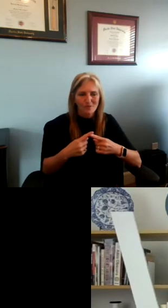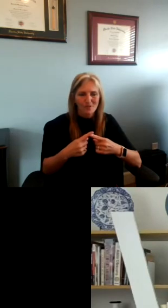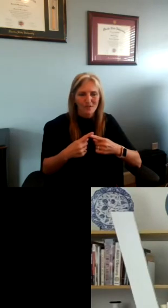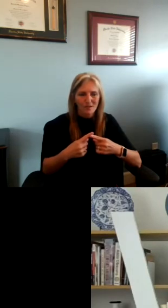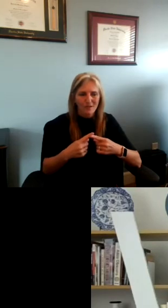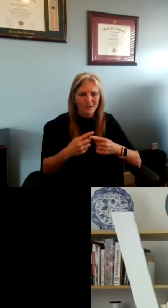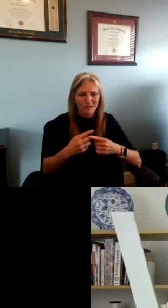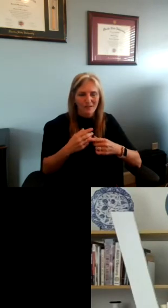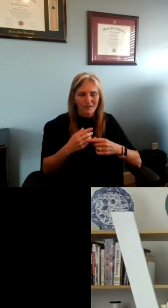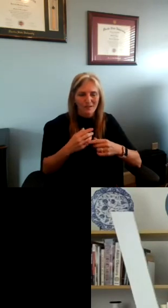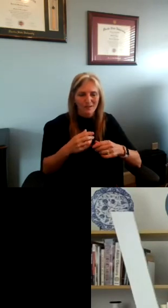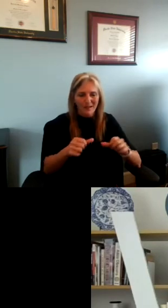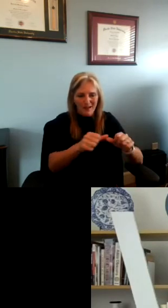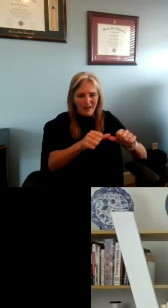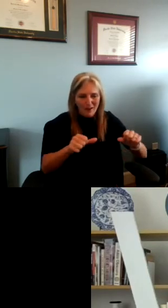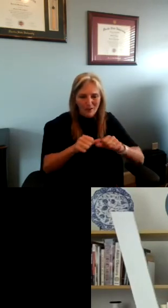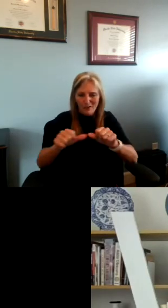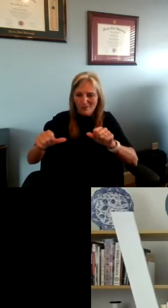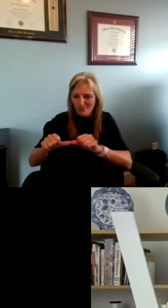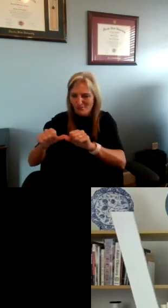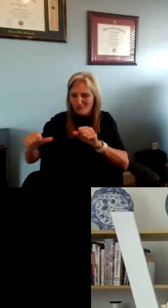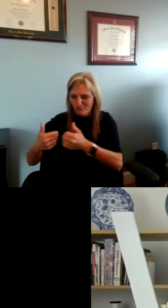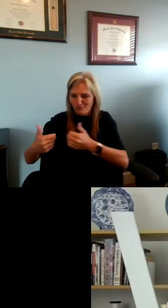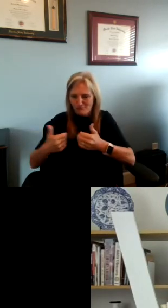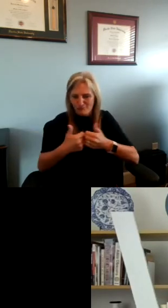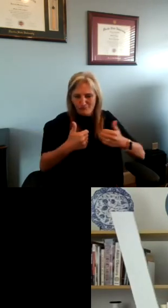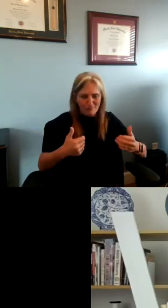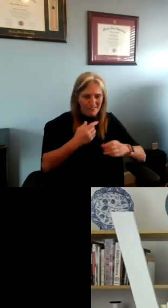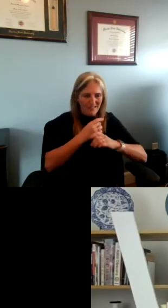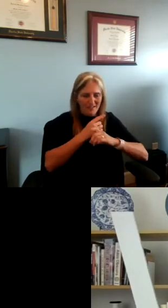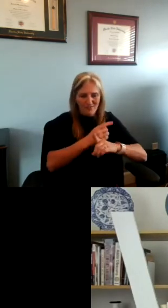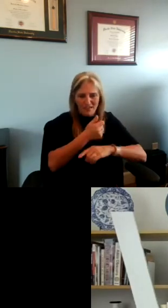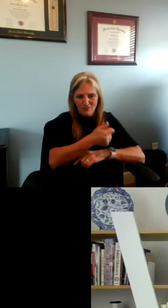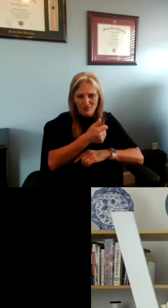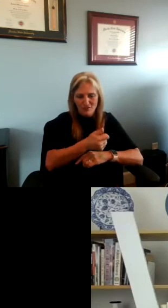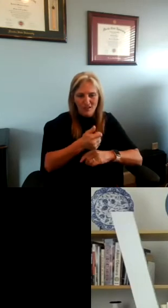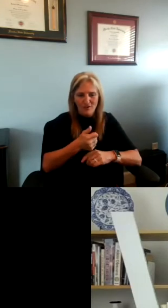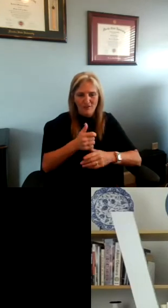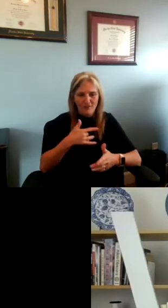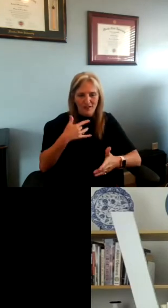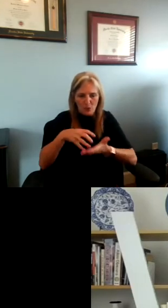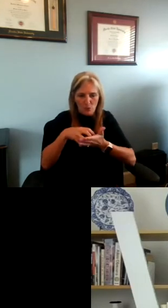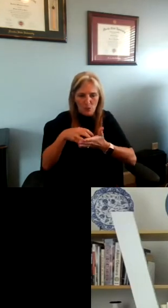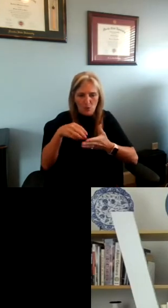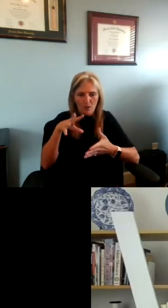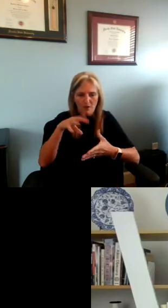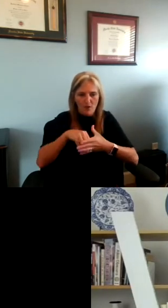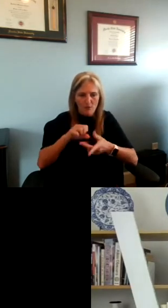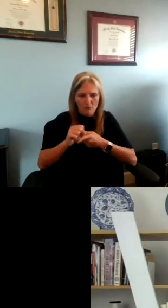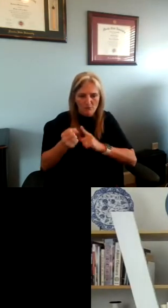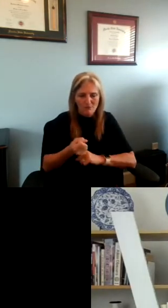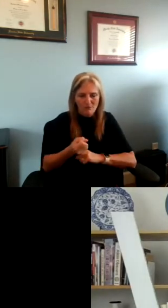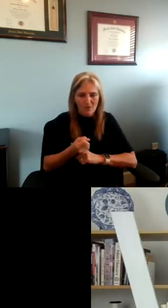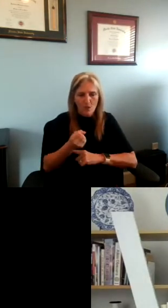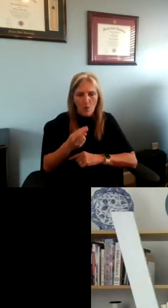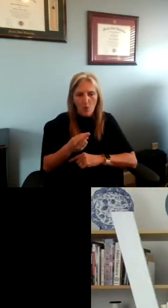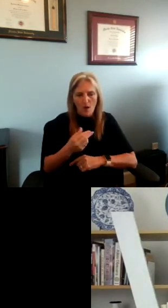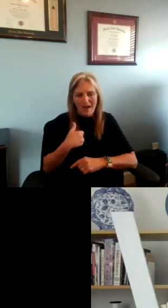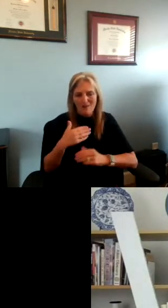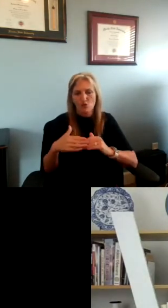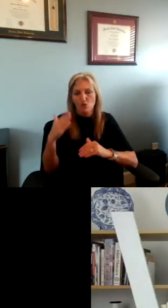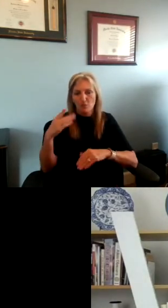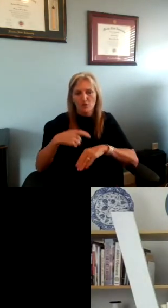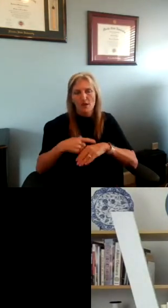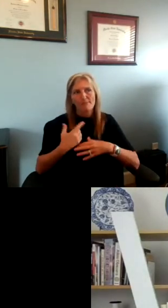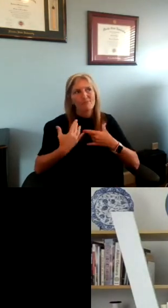defending oneself and feeling vulnerable in a situation where people just had way too much time on their hands and were